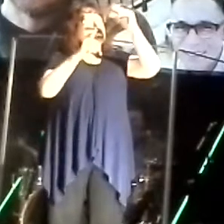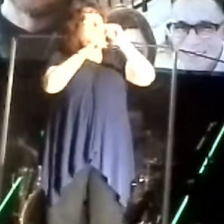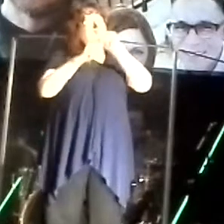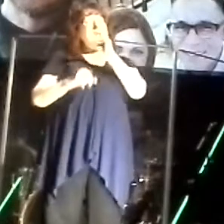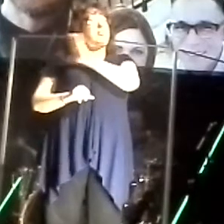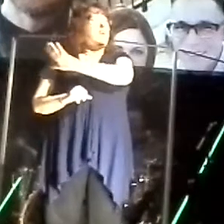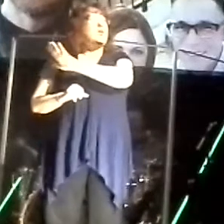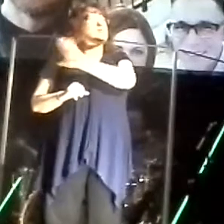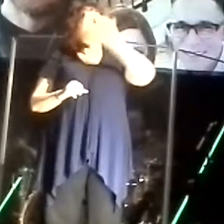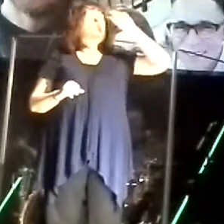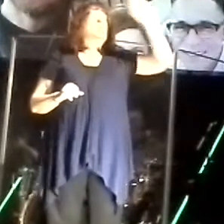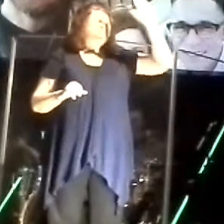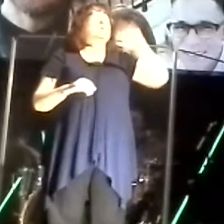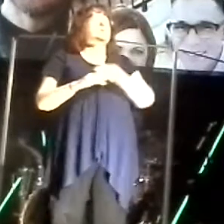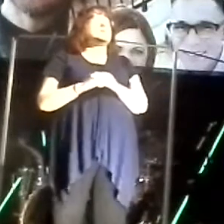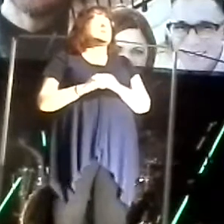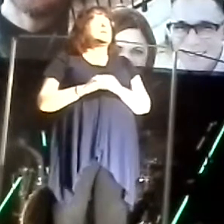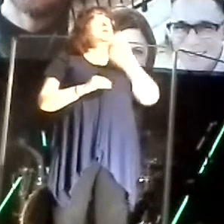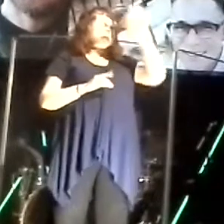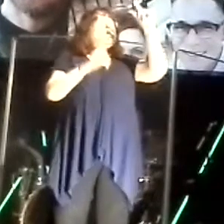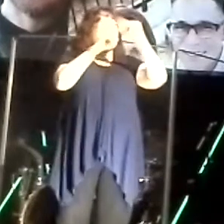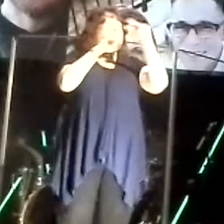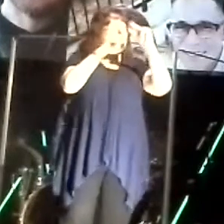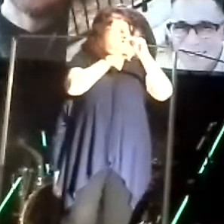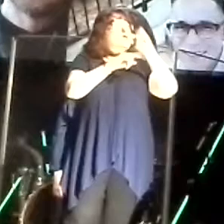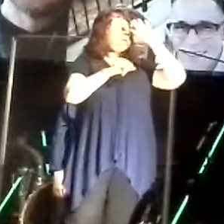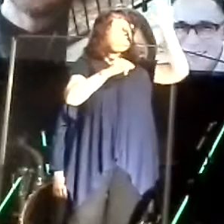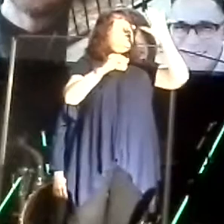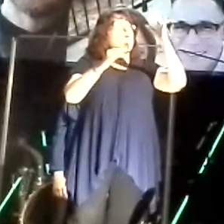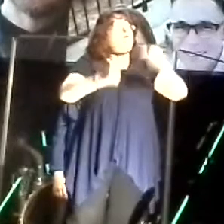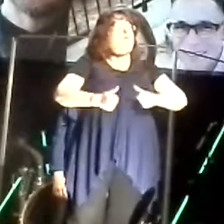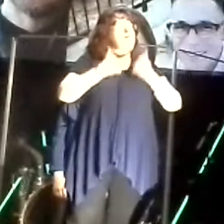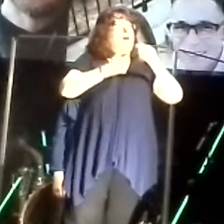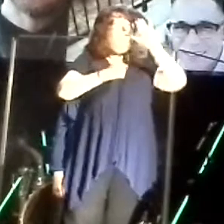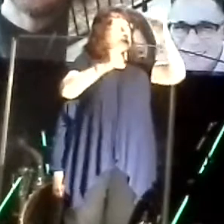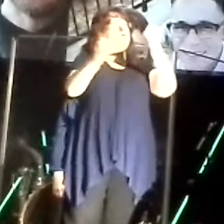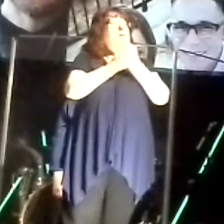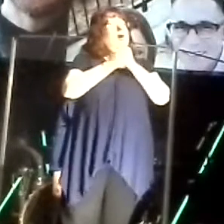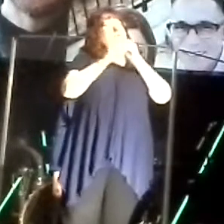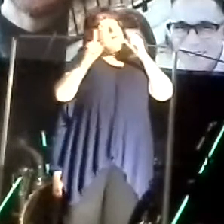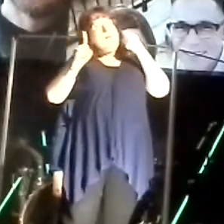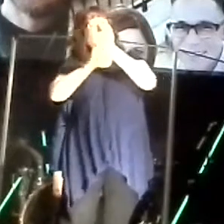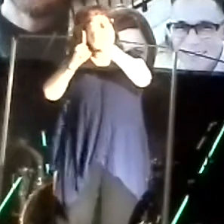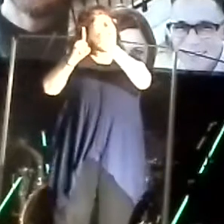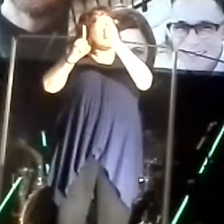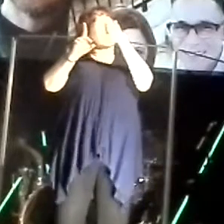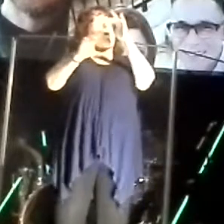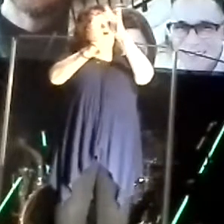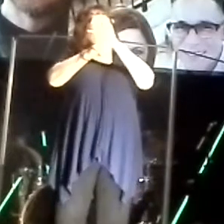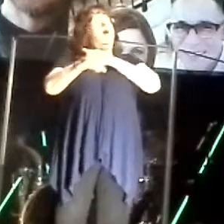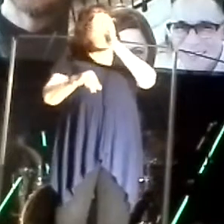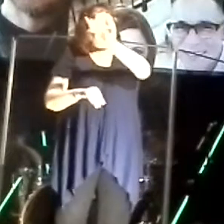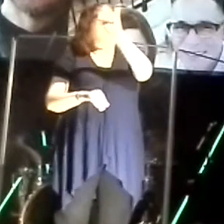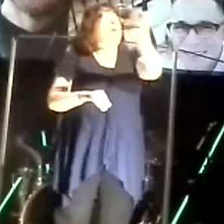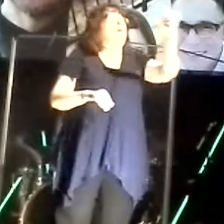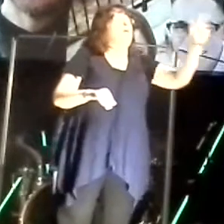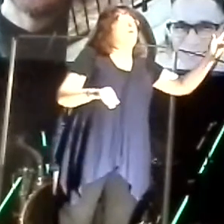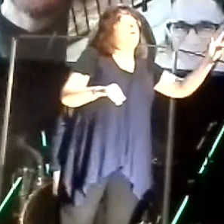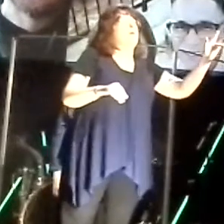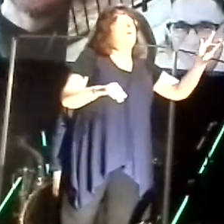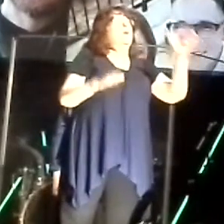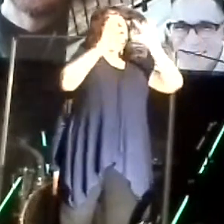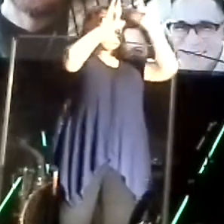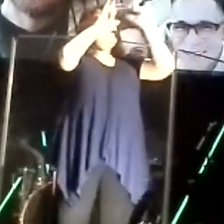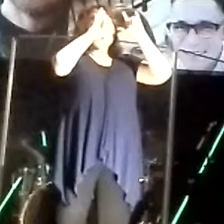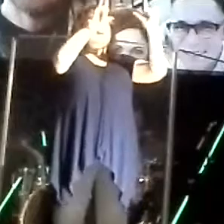not theirs, Your words and Your life and Your love would impact the hearts of Your people.